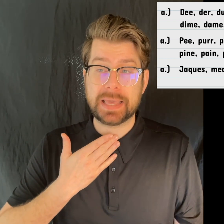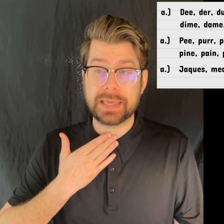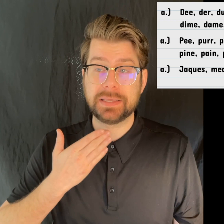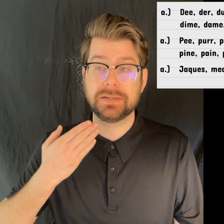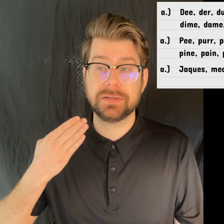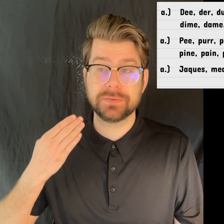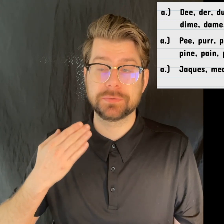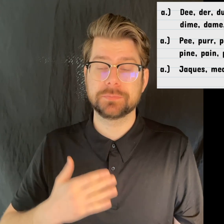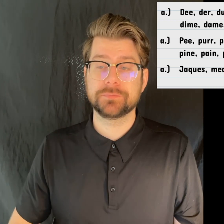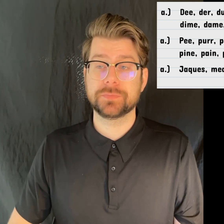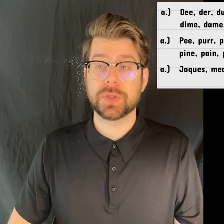pain,